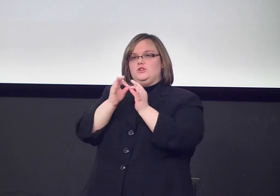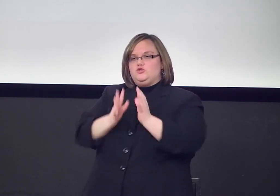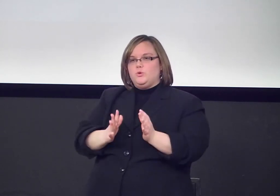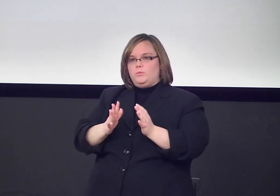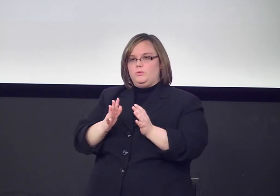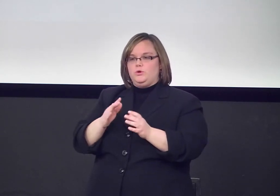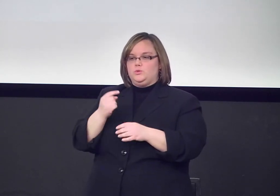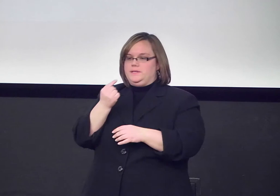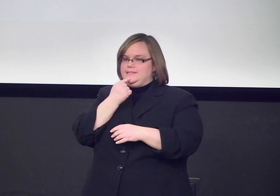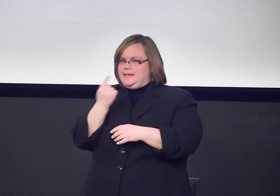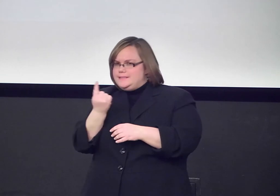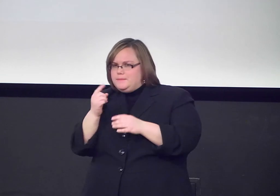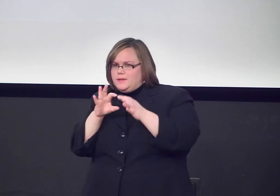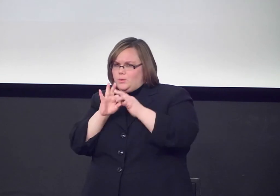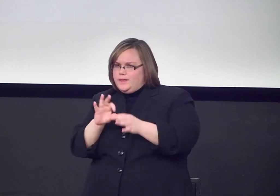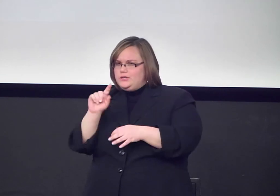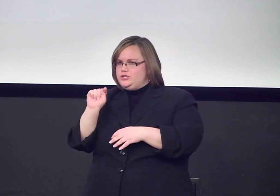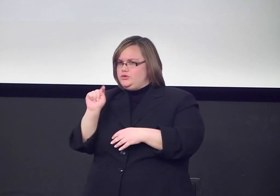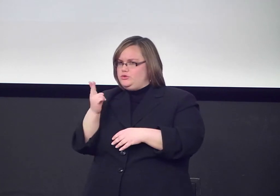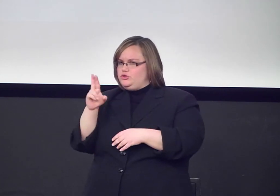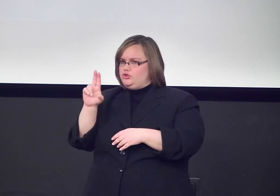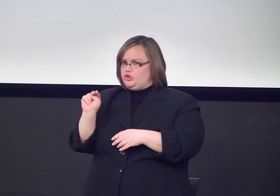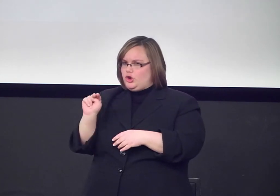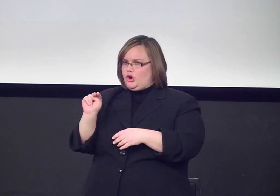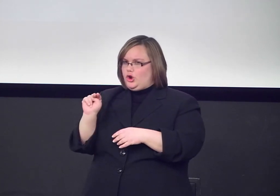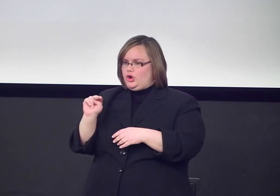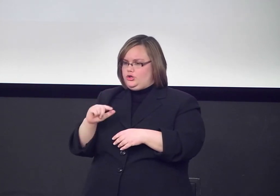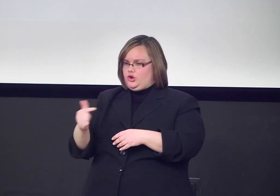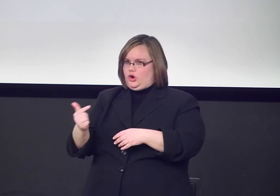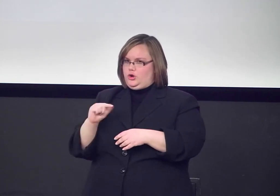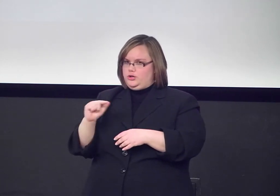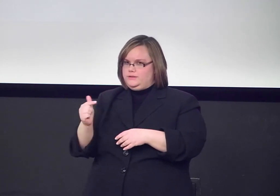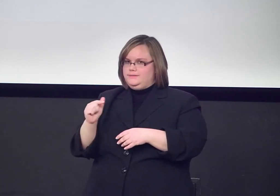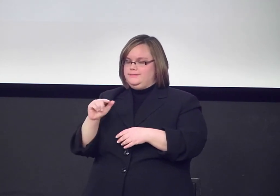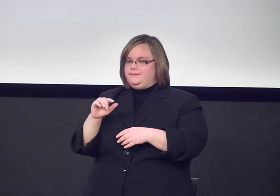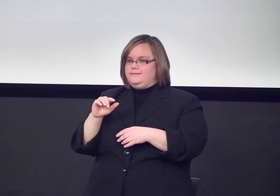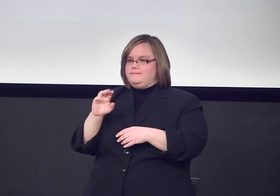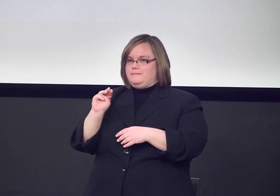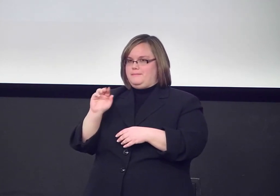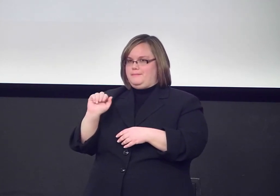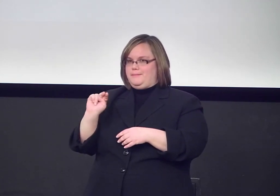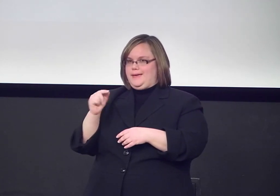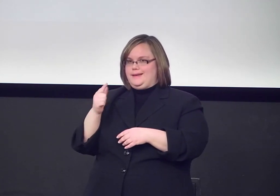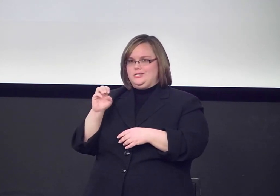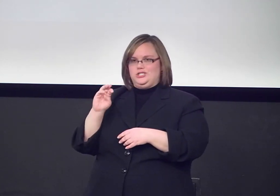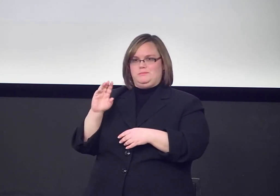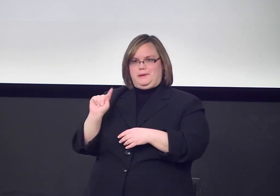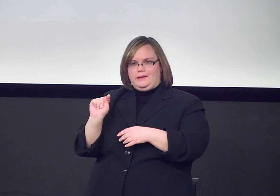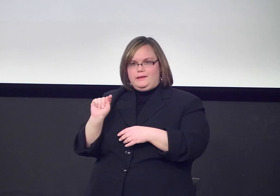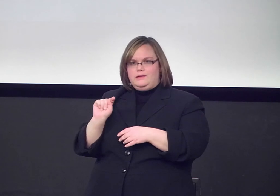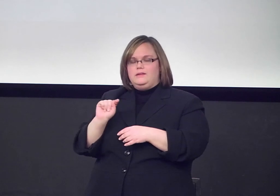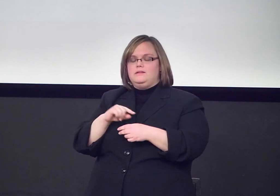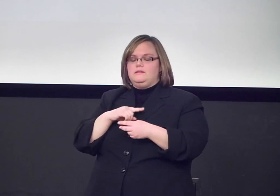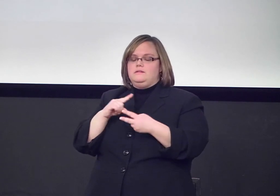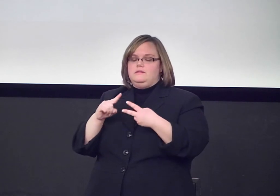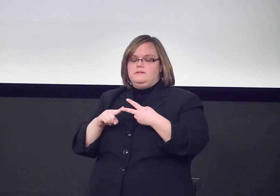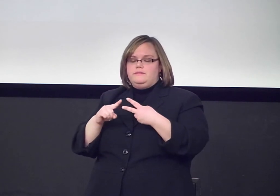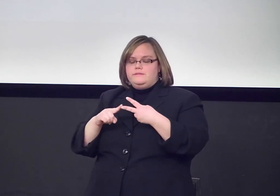And there were 2 things that came up often. One was the interpreter would say something in terms of turn-taking